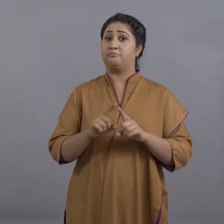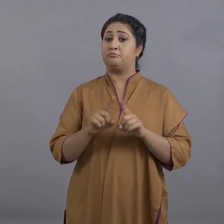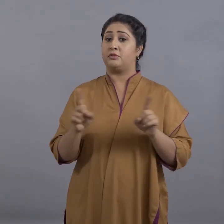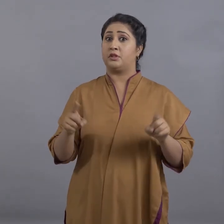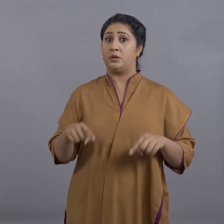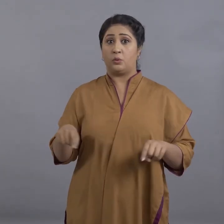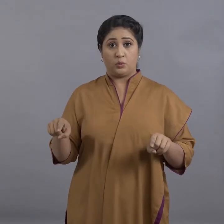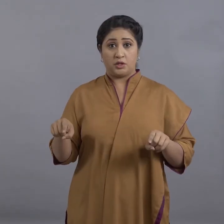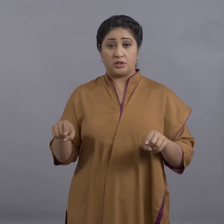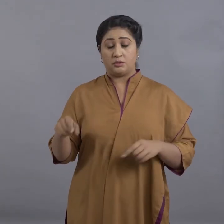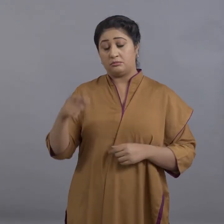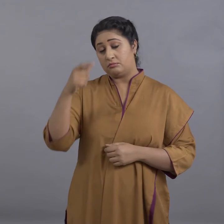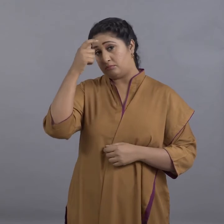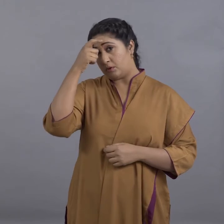Division problem.